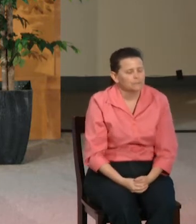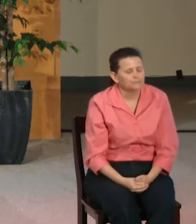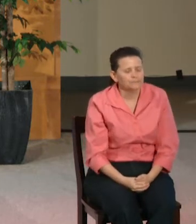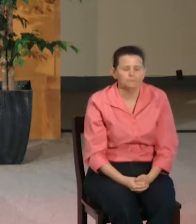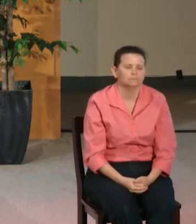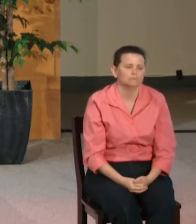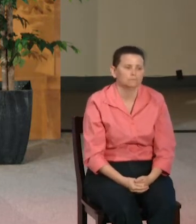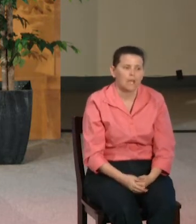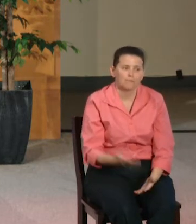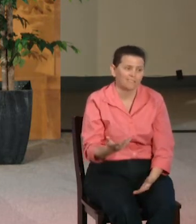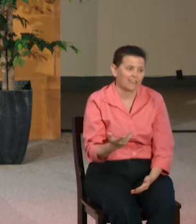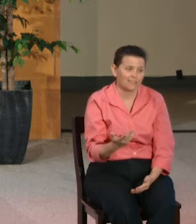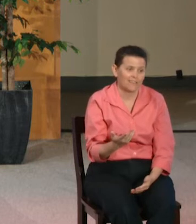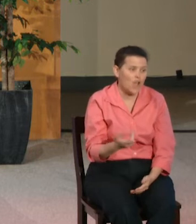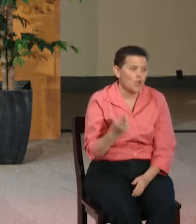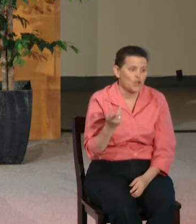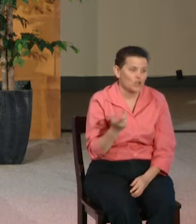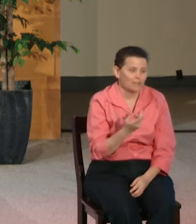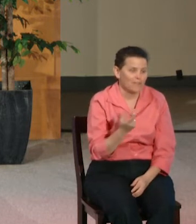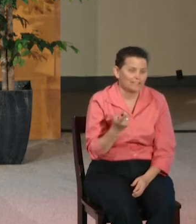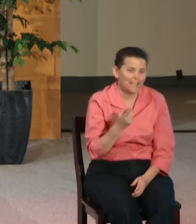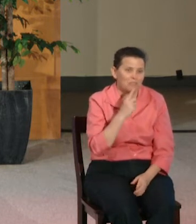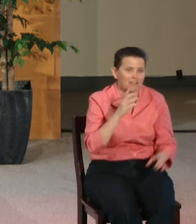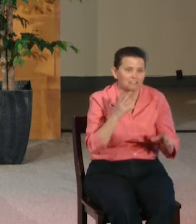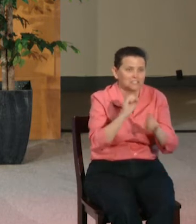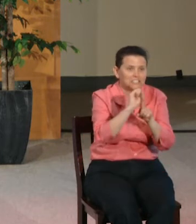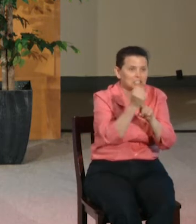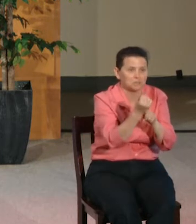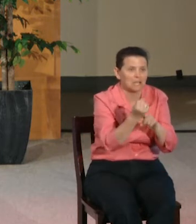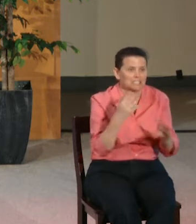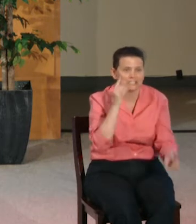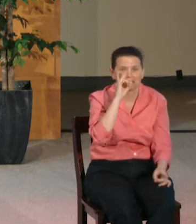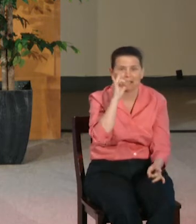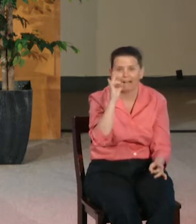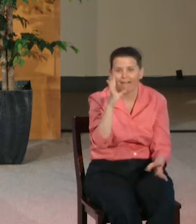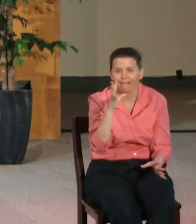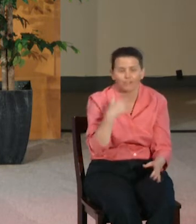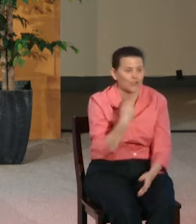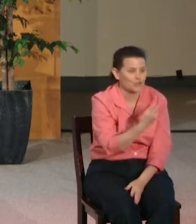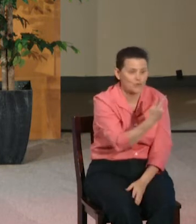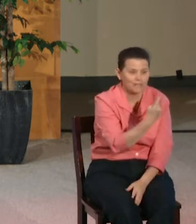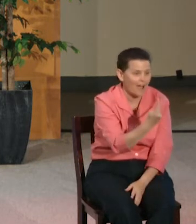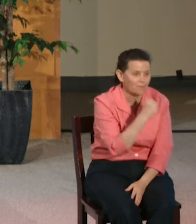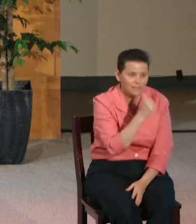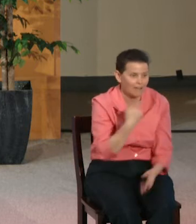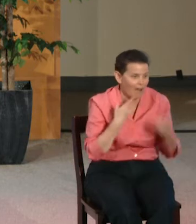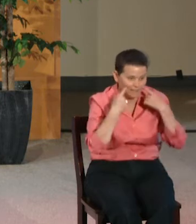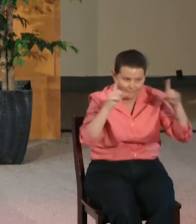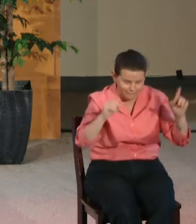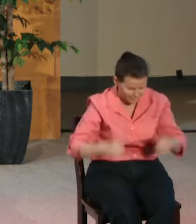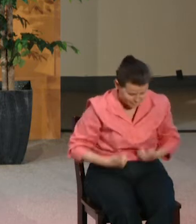and I wouldn't like it, I can just tell you that. I mean, we wouldn't last 5 minutes out there with what they're going through, I'm telling